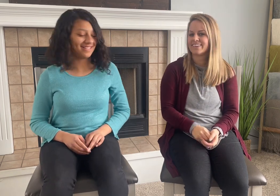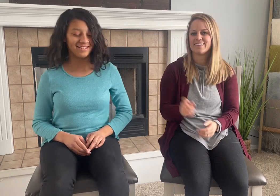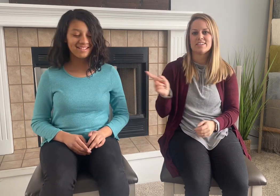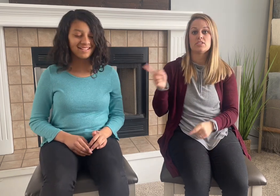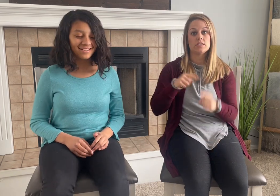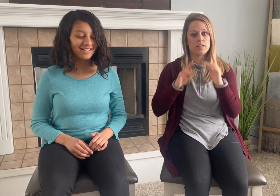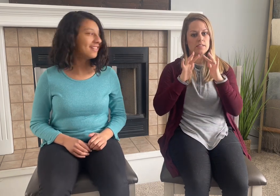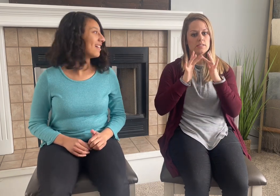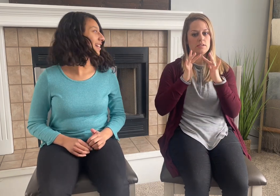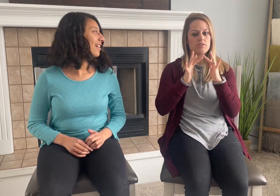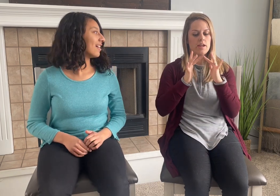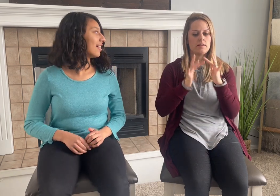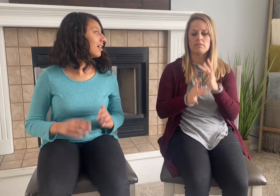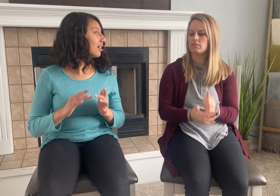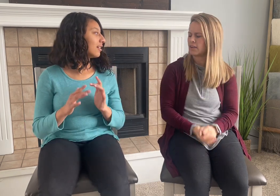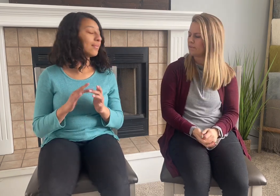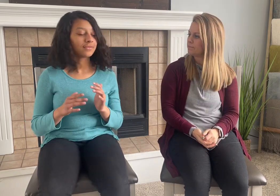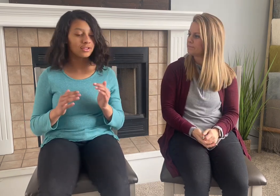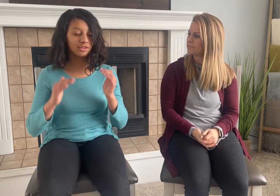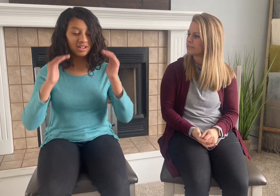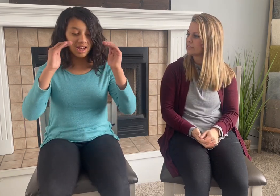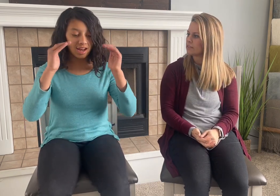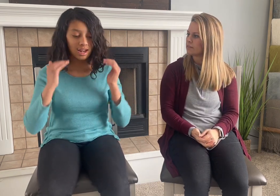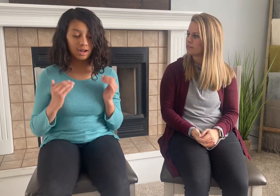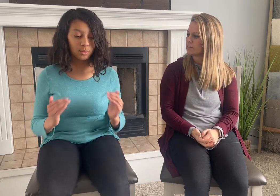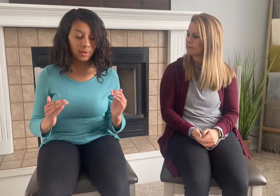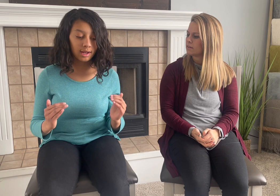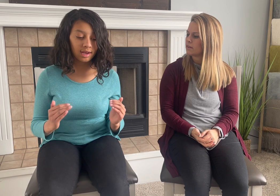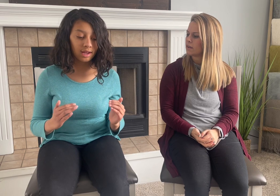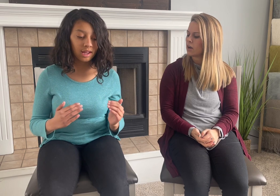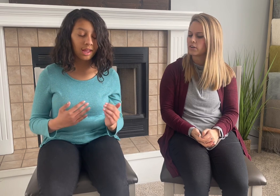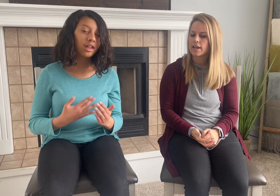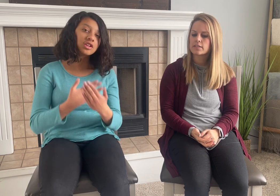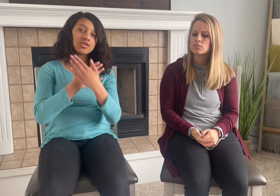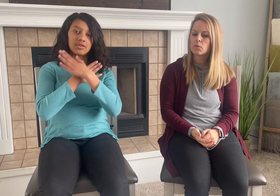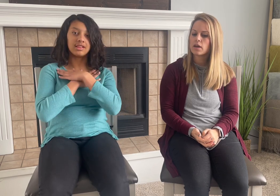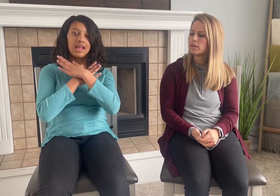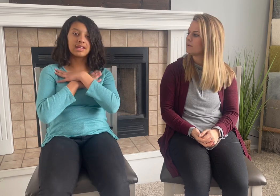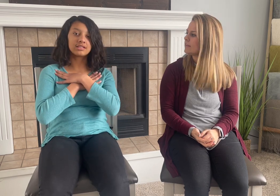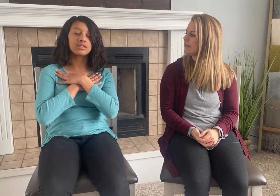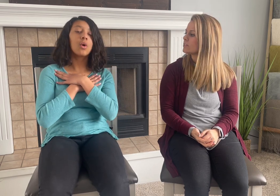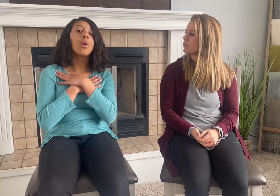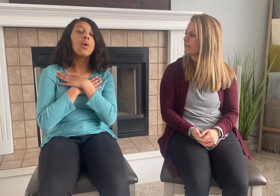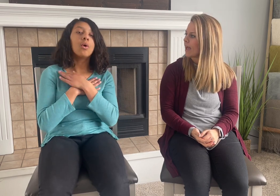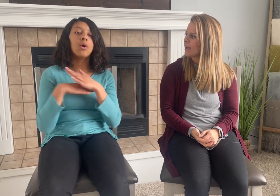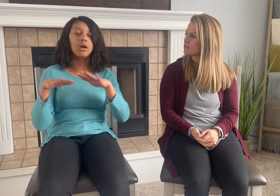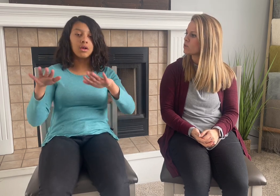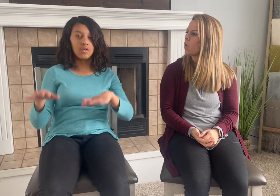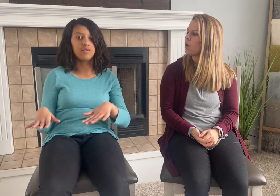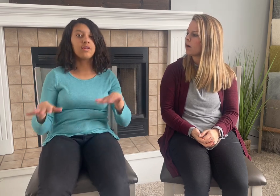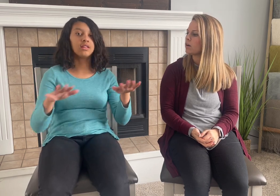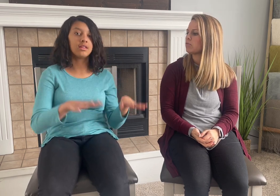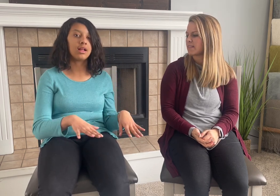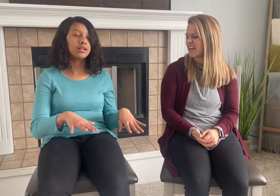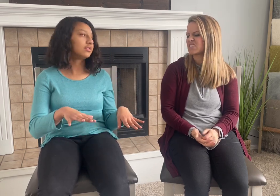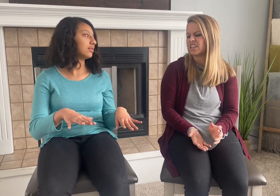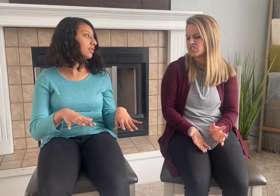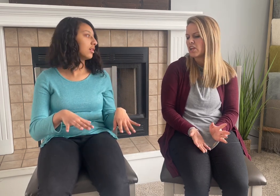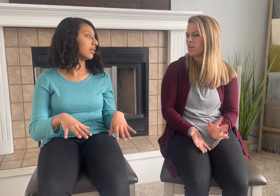She signs internet. Yeah. Our next one is relax or relax like chill